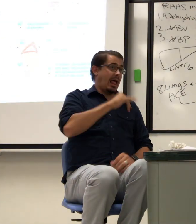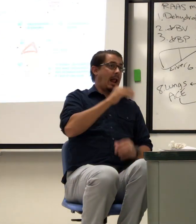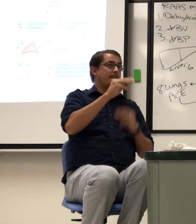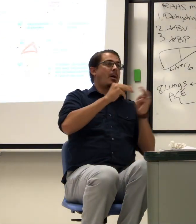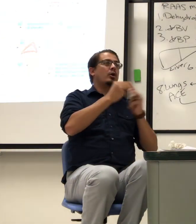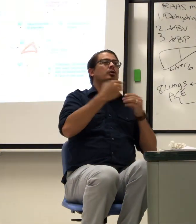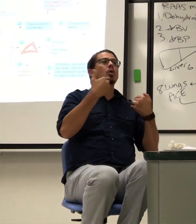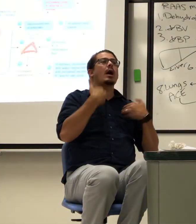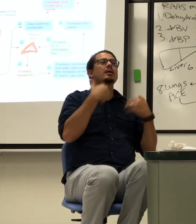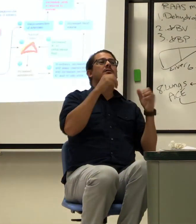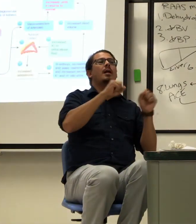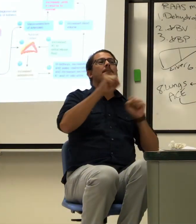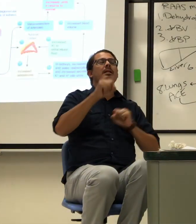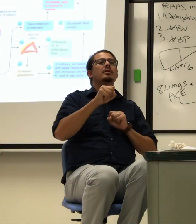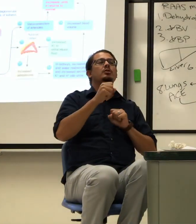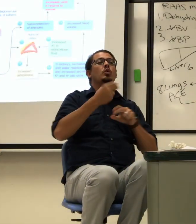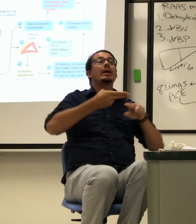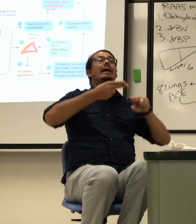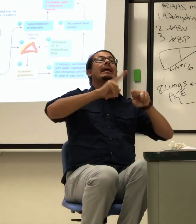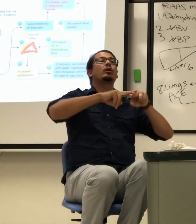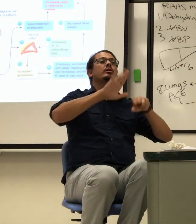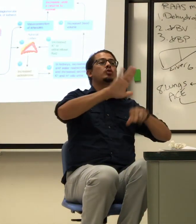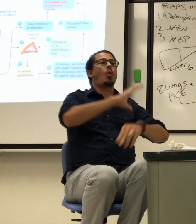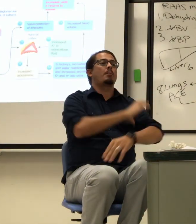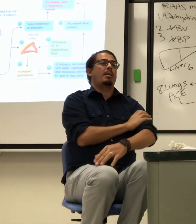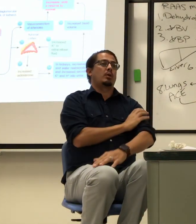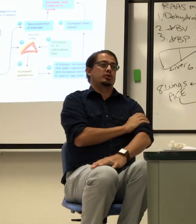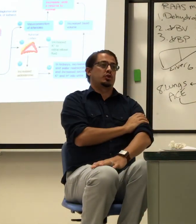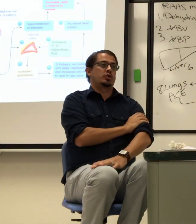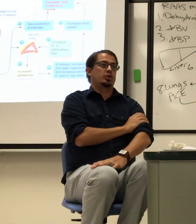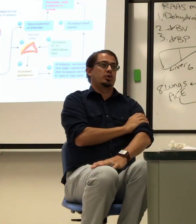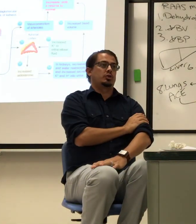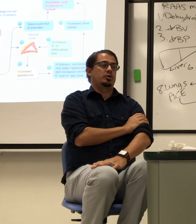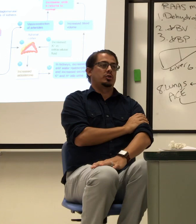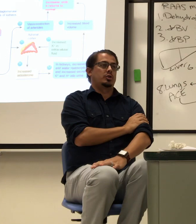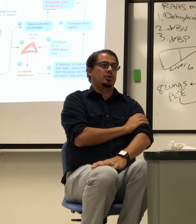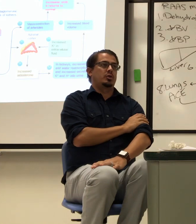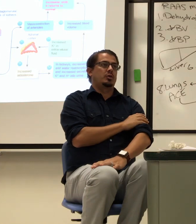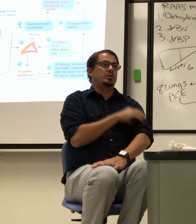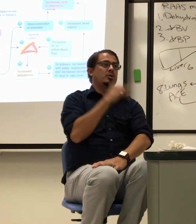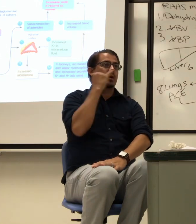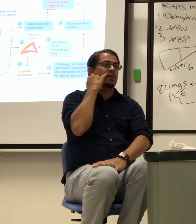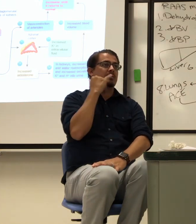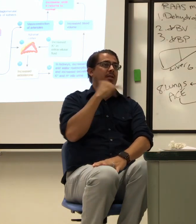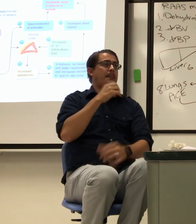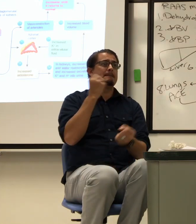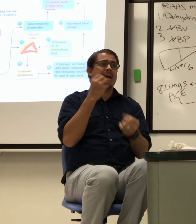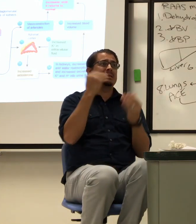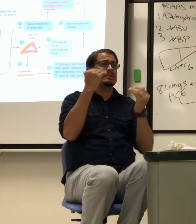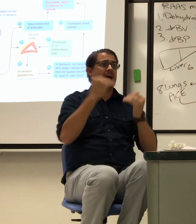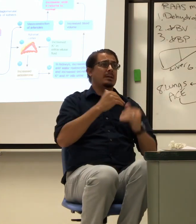has the ability to increase the blood pressure. Got it. So when you get to this step,